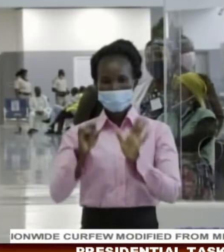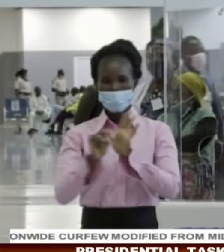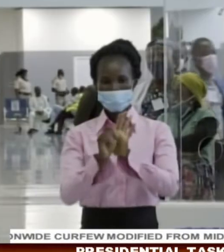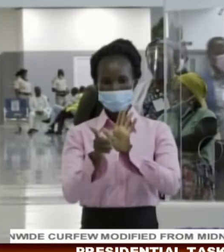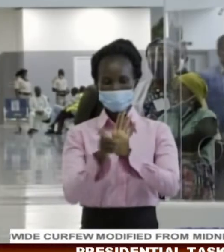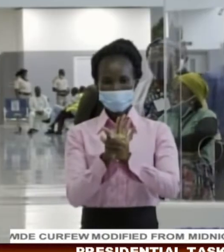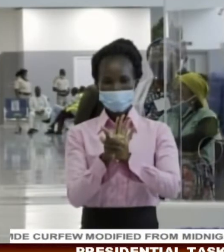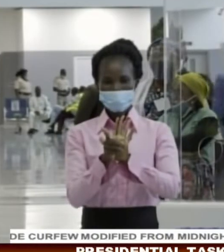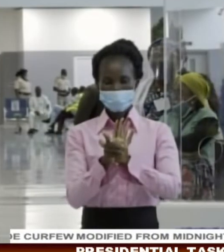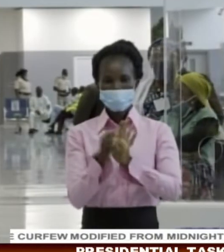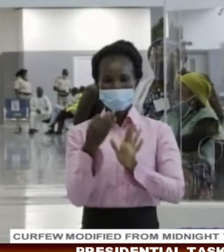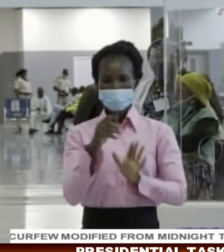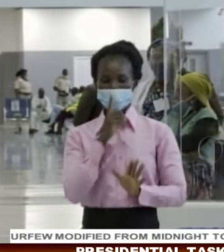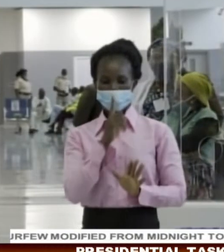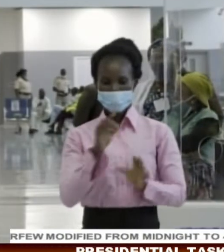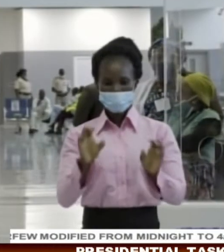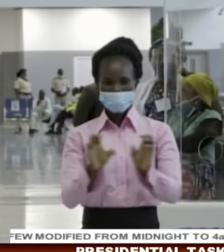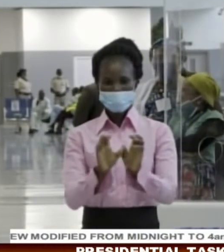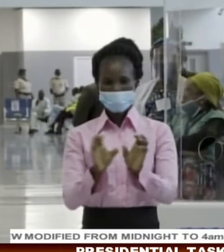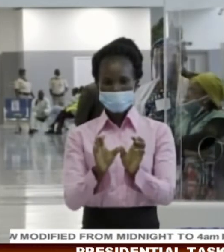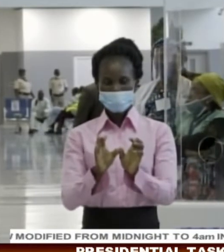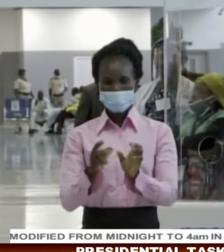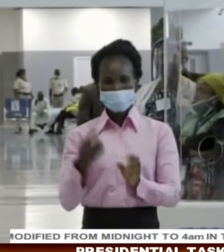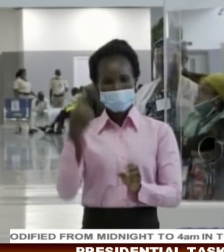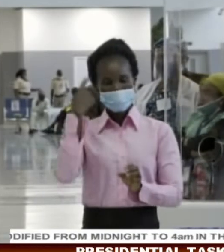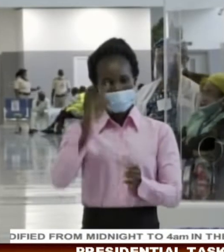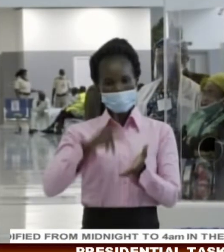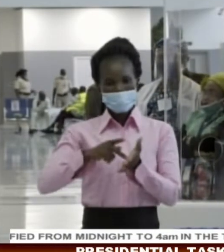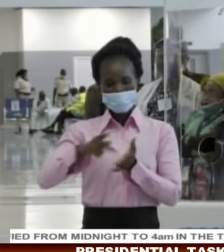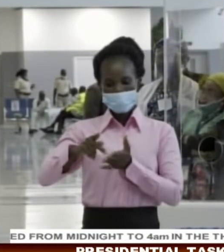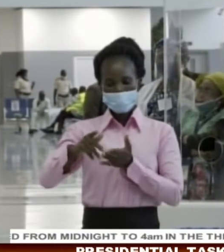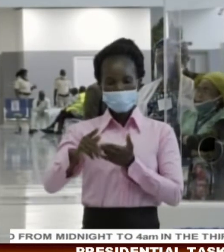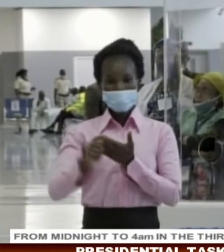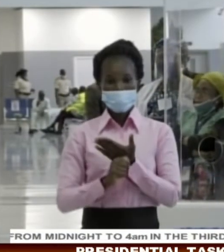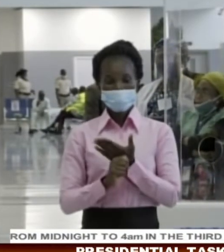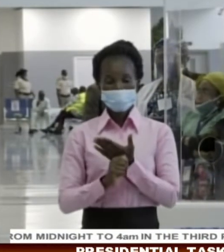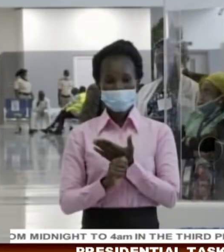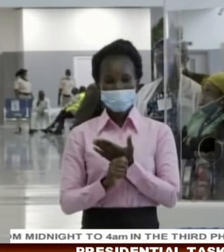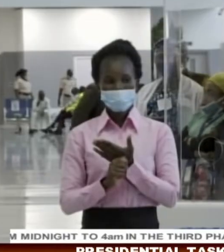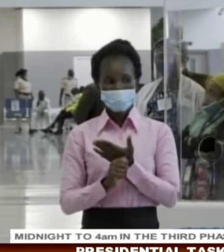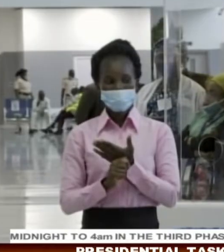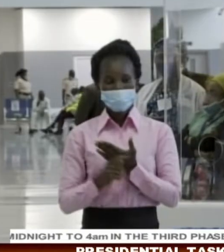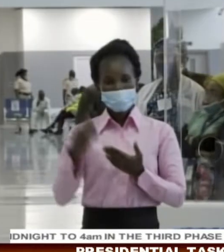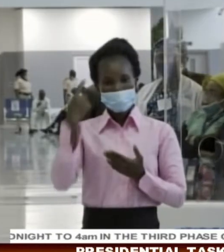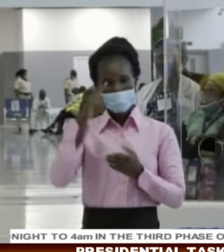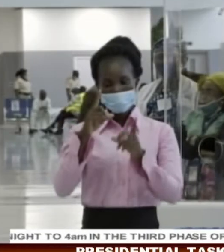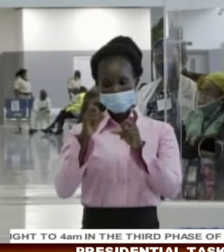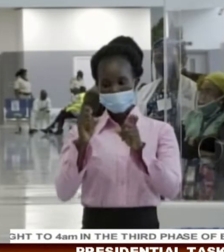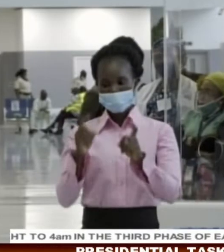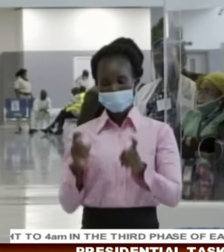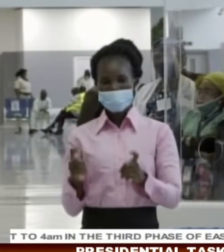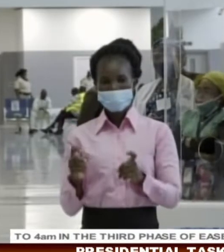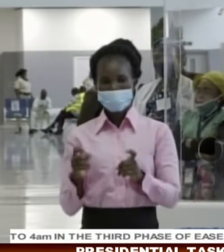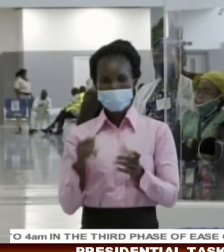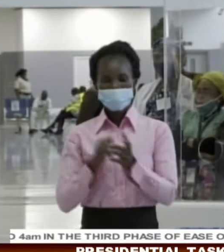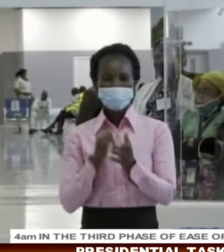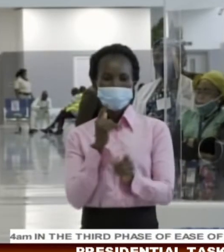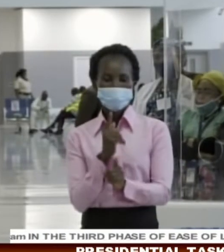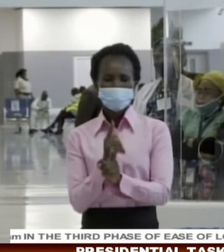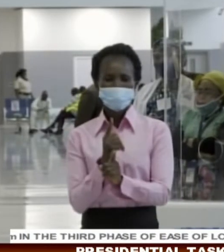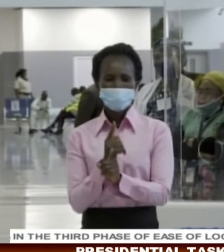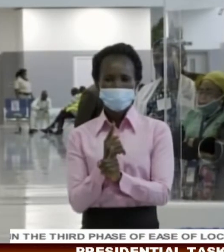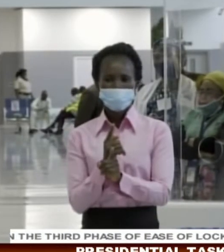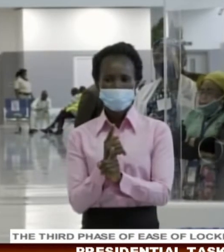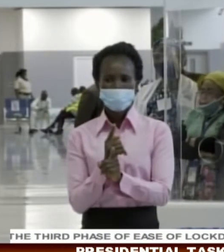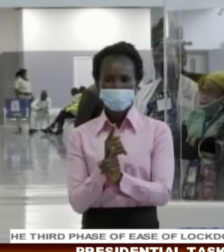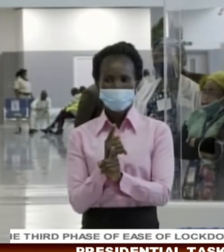identification? And for payment of tests, is it just